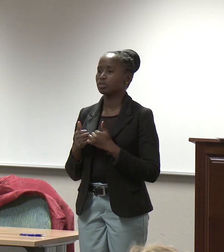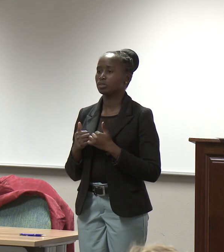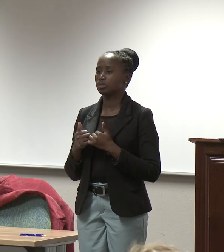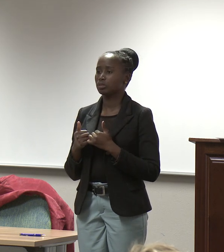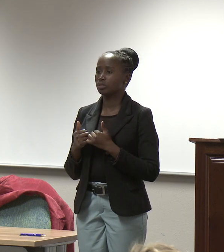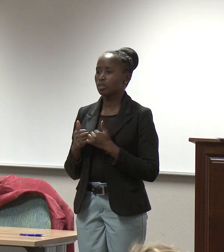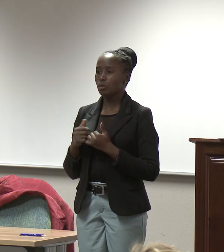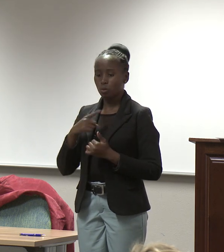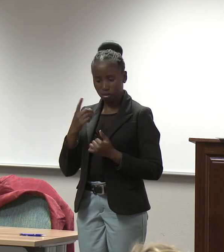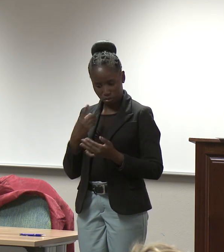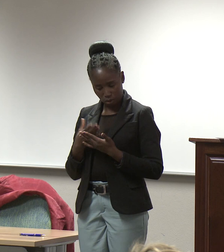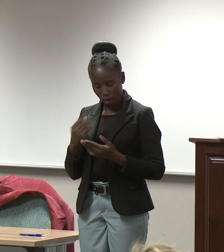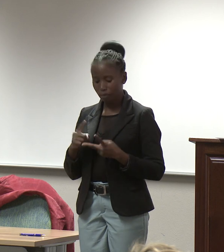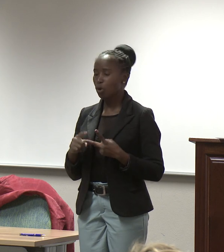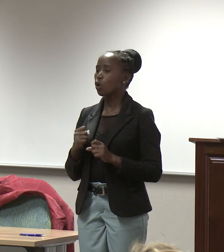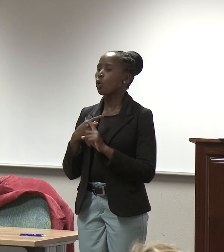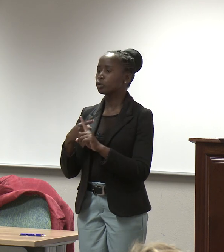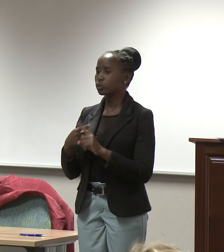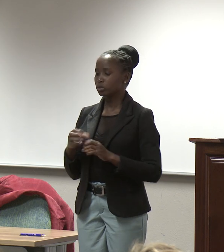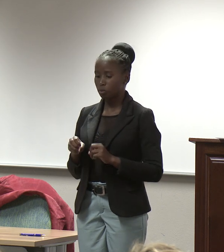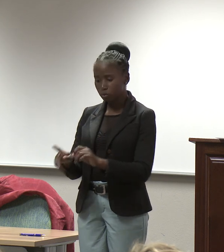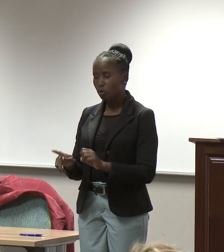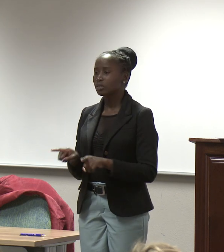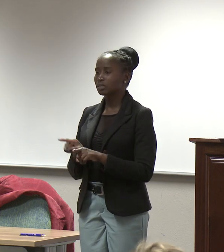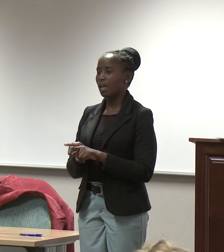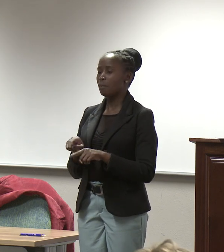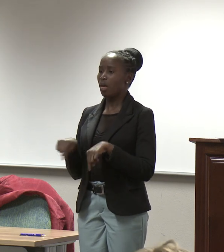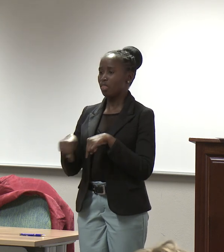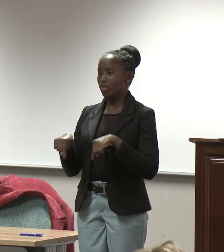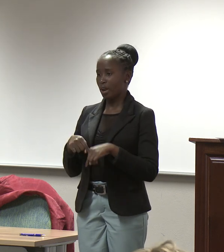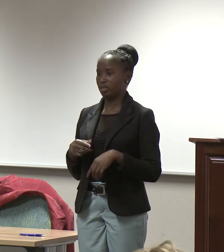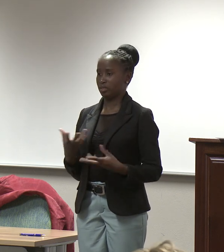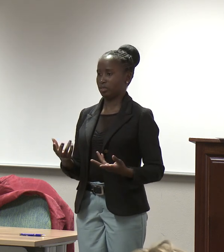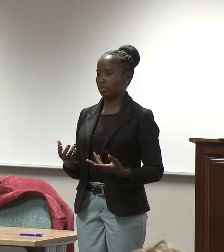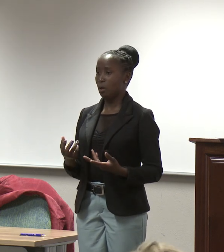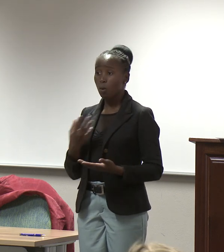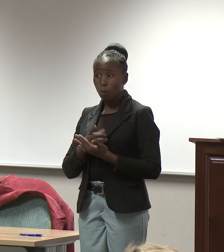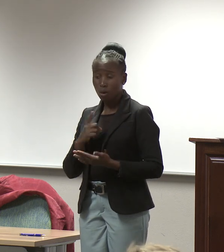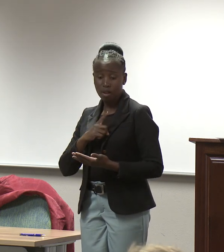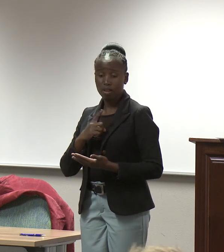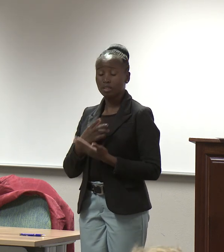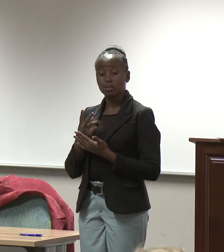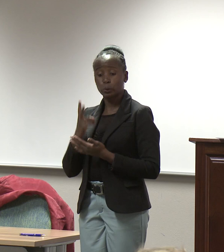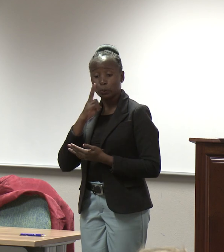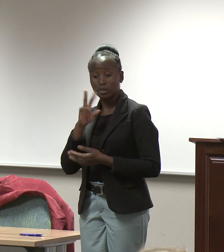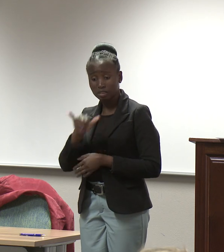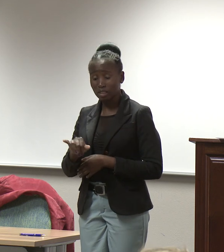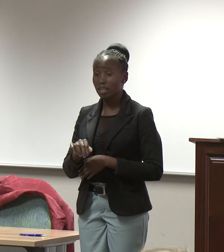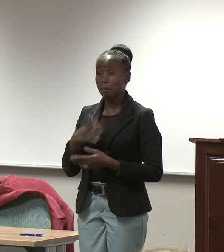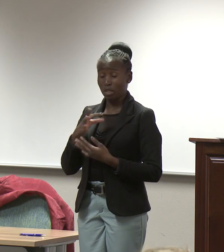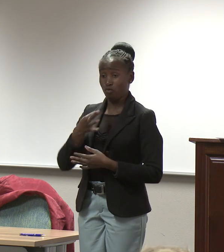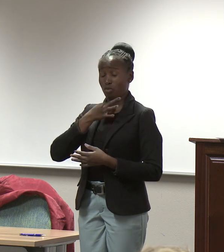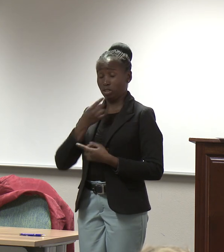put opportunities and threats, because that's what the clients are like, because they like to see threats, but they like to see opportunities. And if